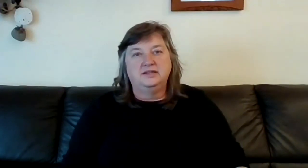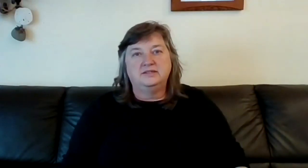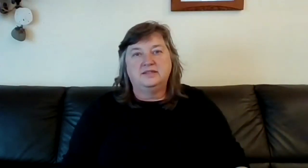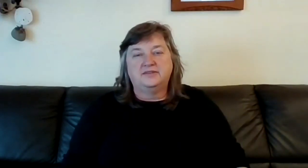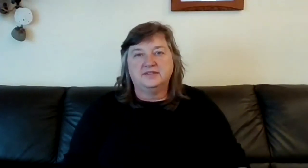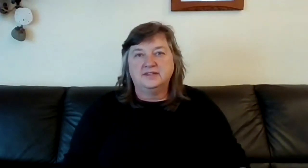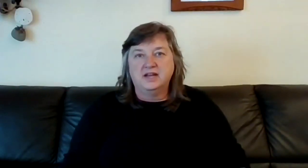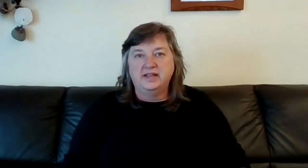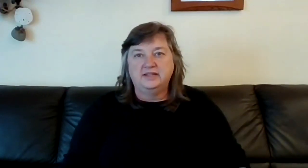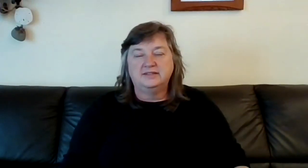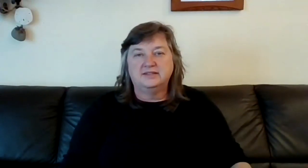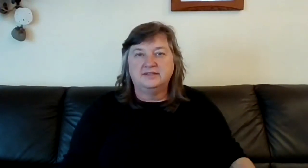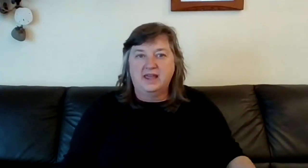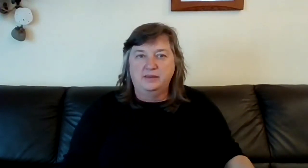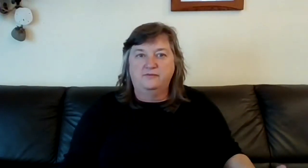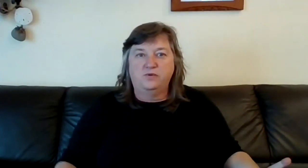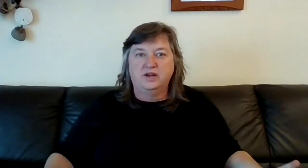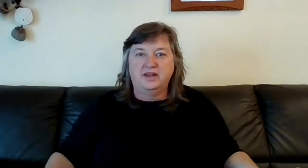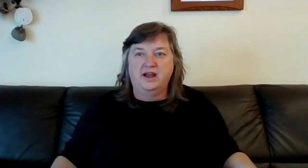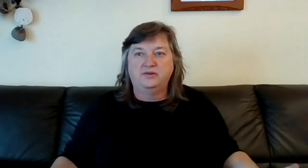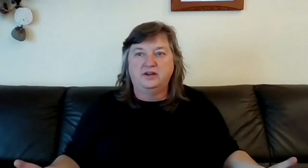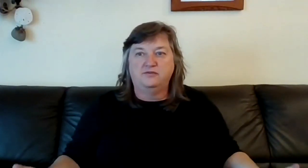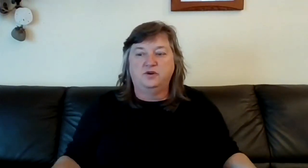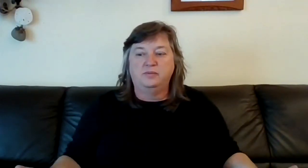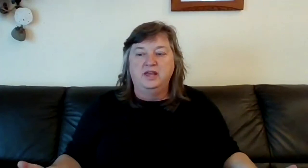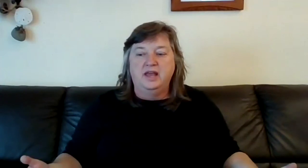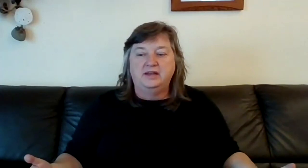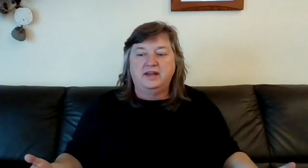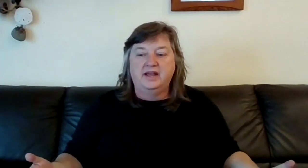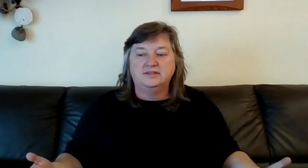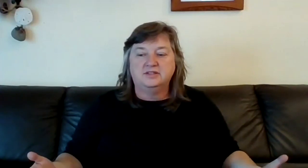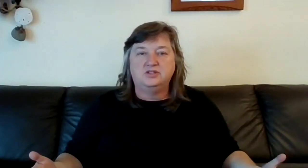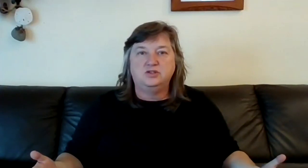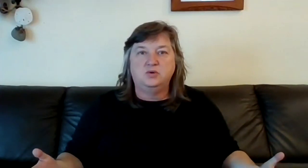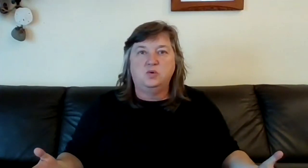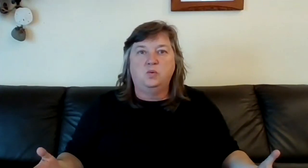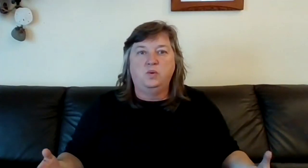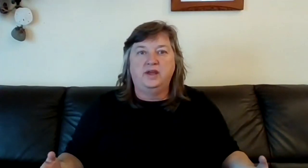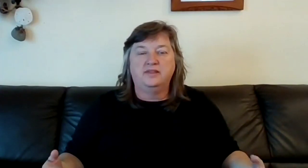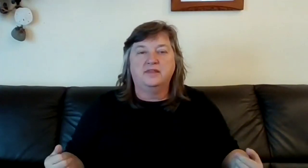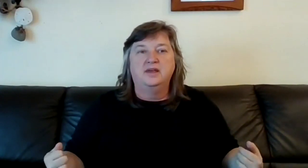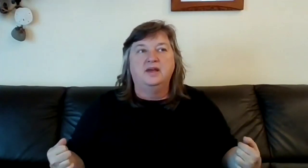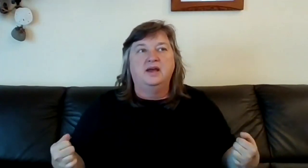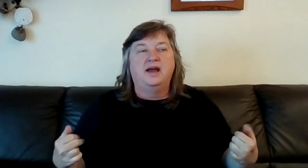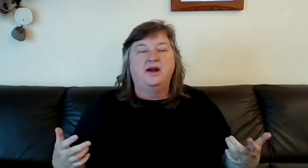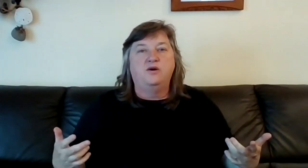is that the sign is the same for a noun and a verb, and it has to do with